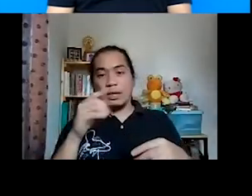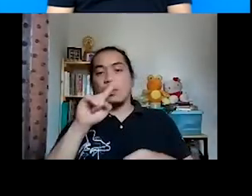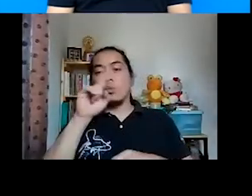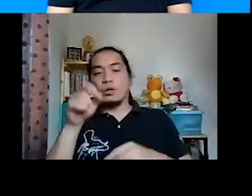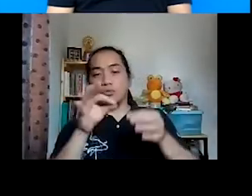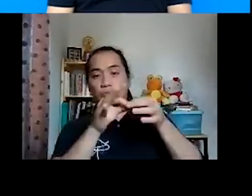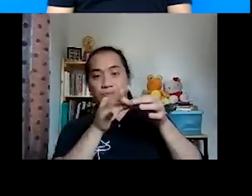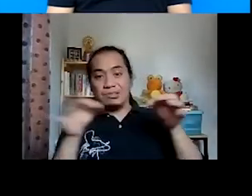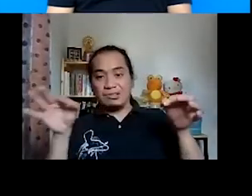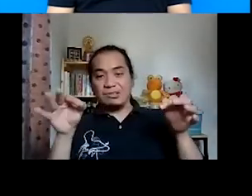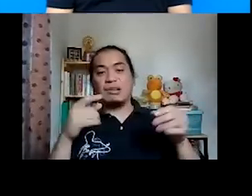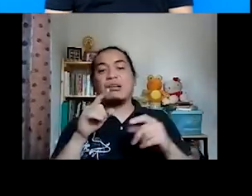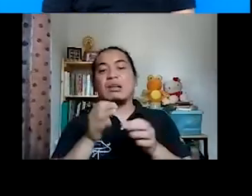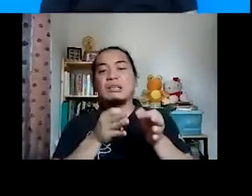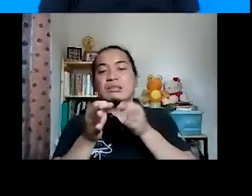for this.